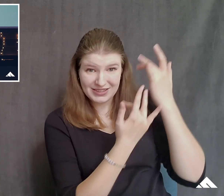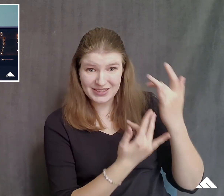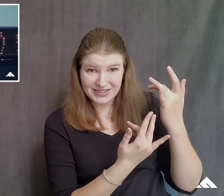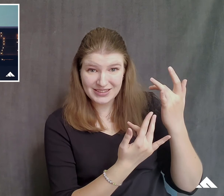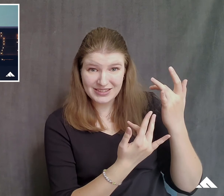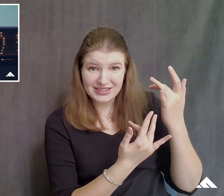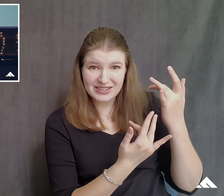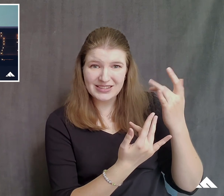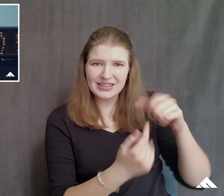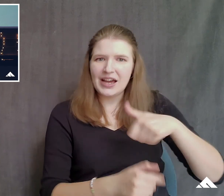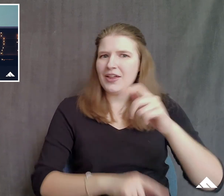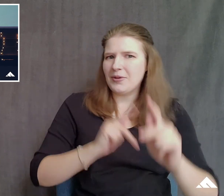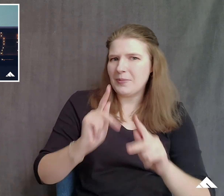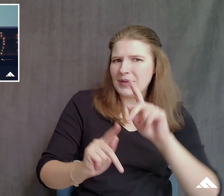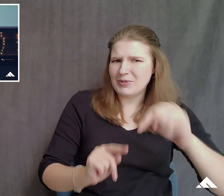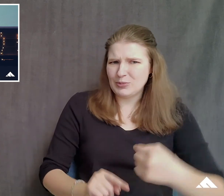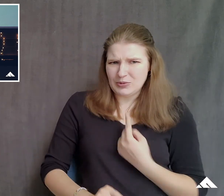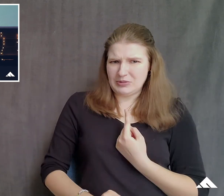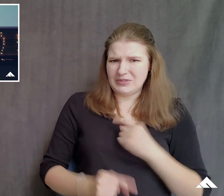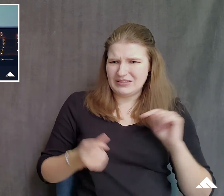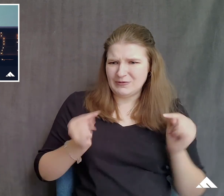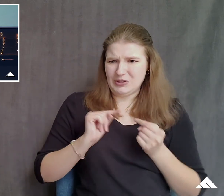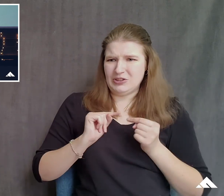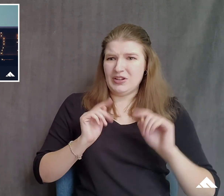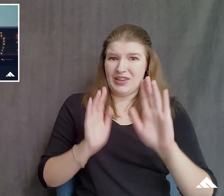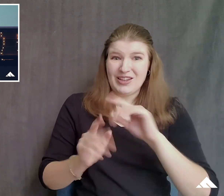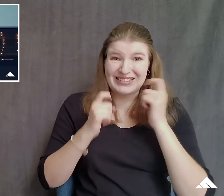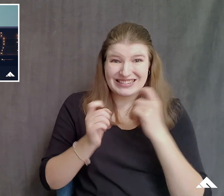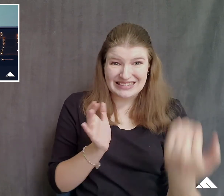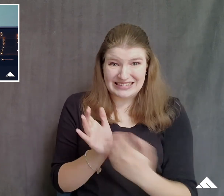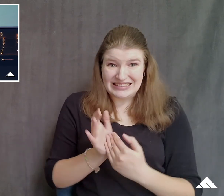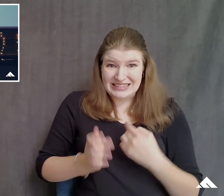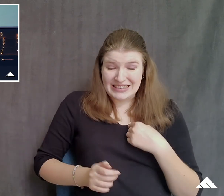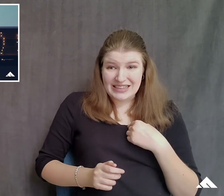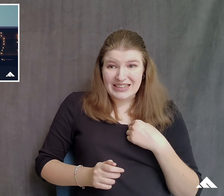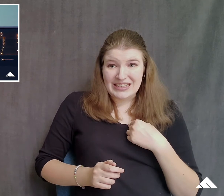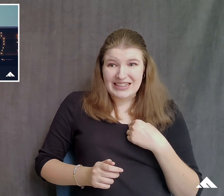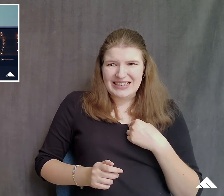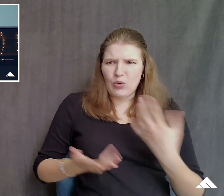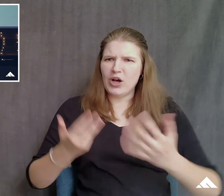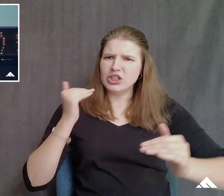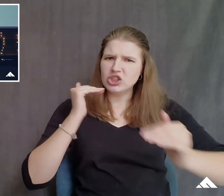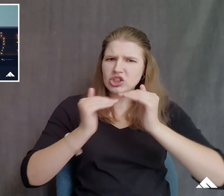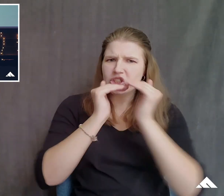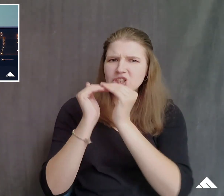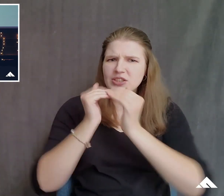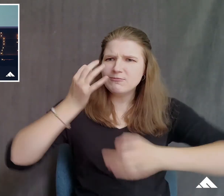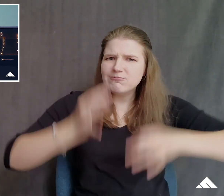When it comes to other people's wounding of me and their sin against me, I want justice.